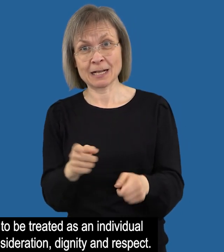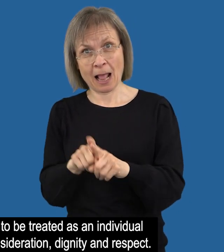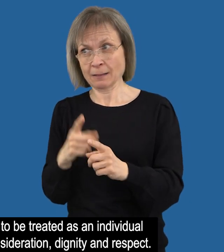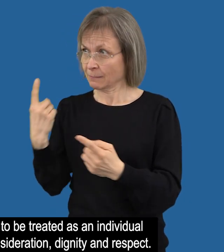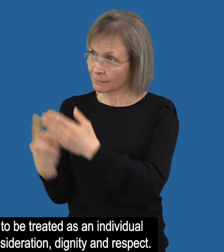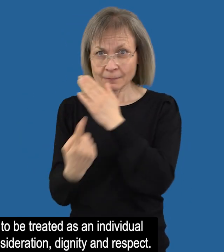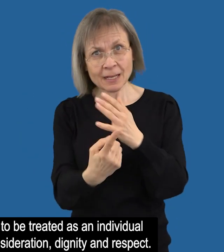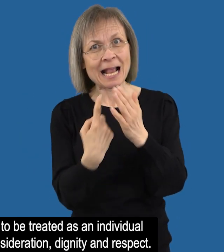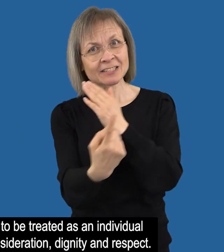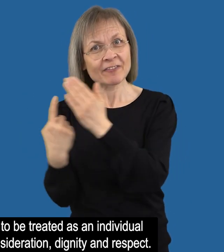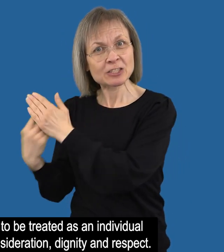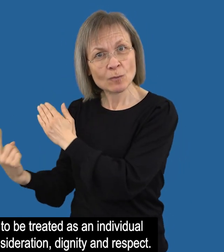respect.